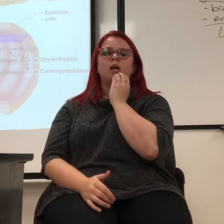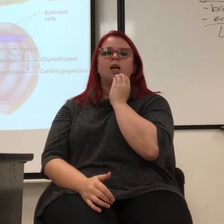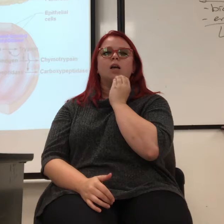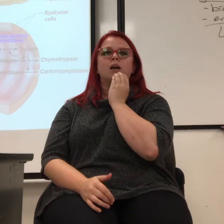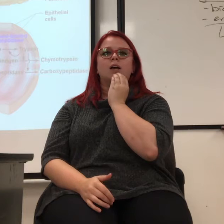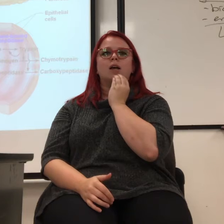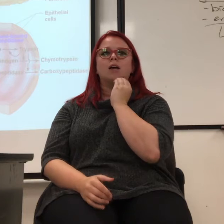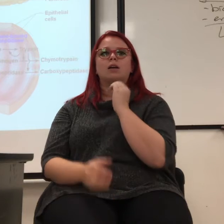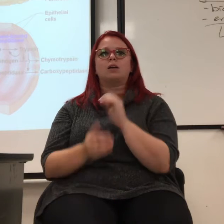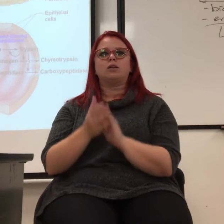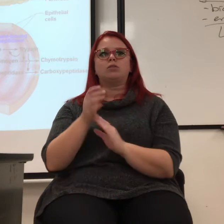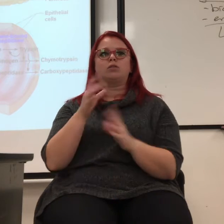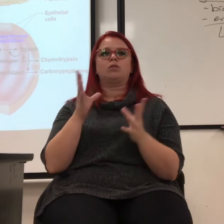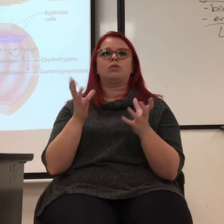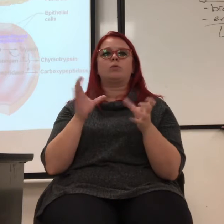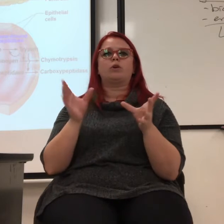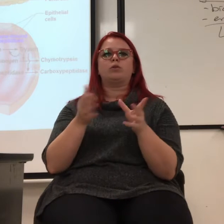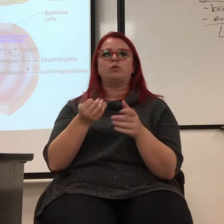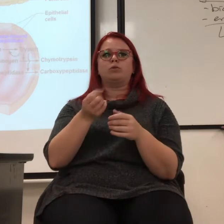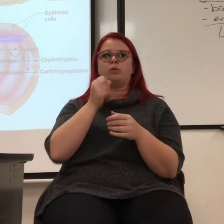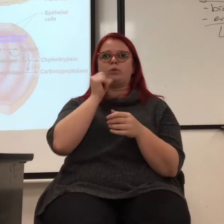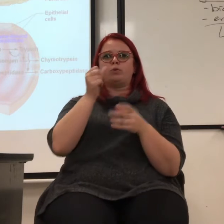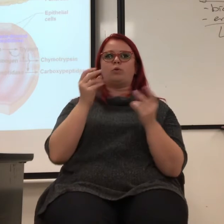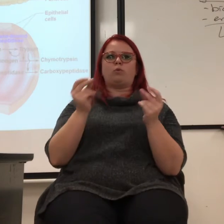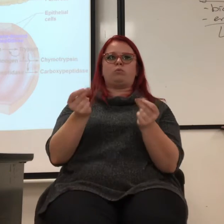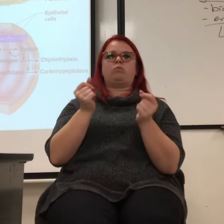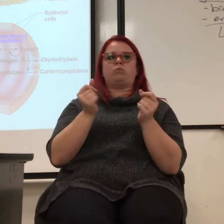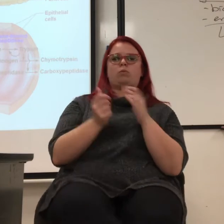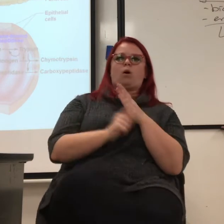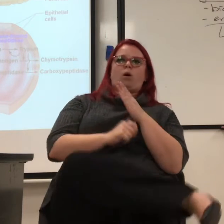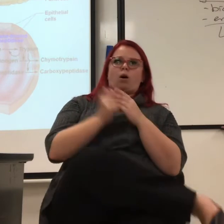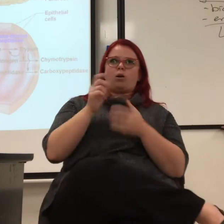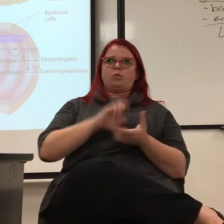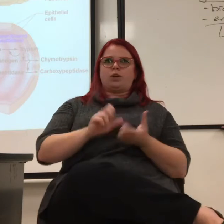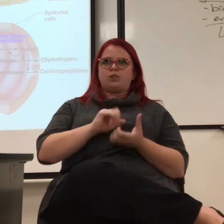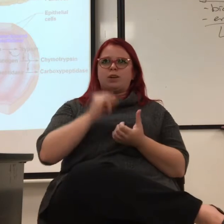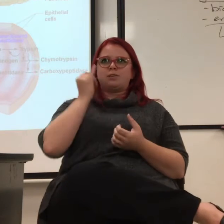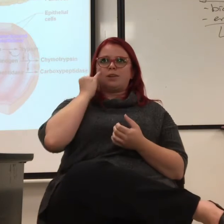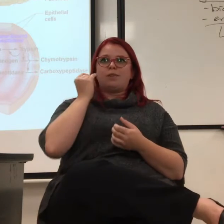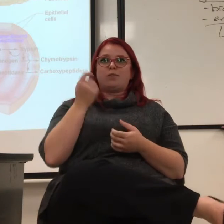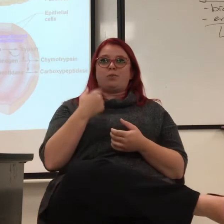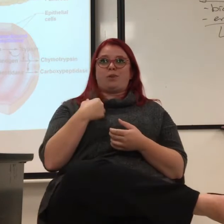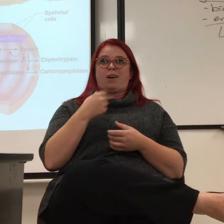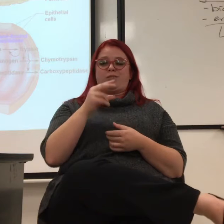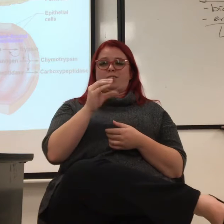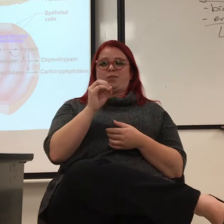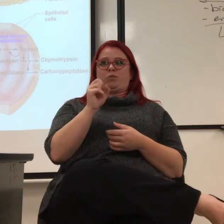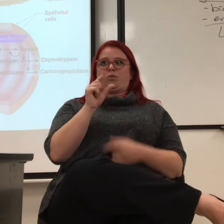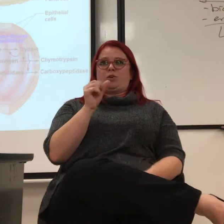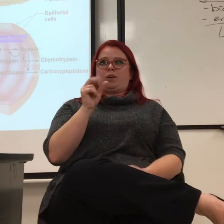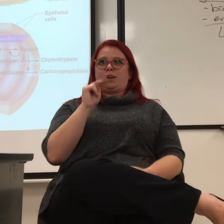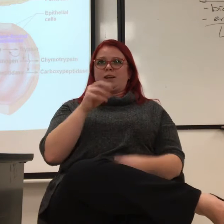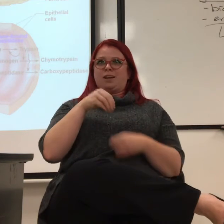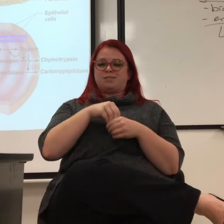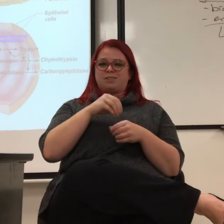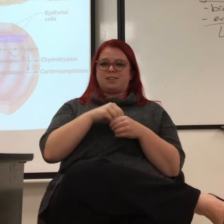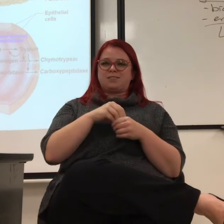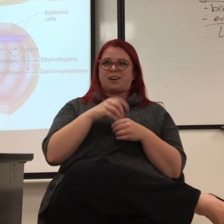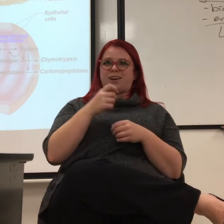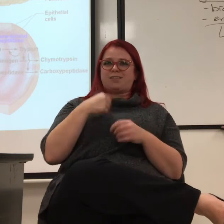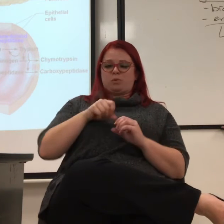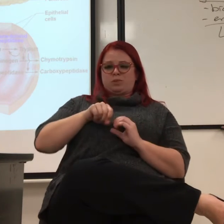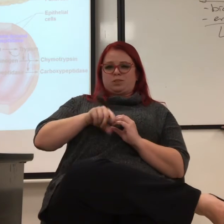don't auto-digest. If you secrete in an active form, you'll just digest the organ that's secreting it. Secrete in an inactive